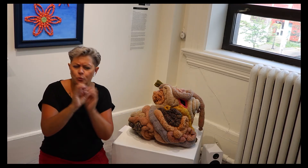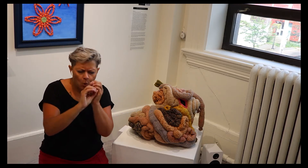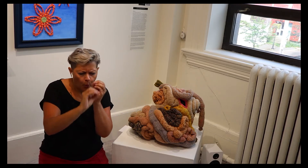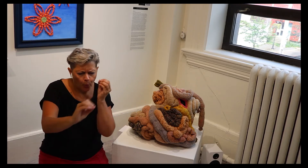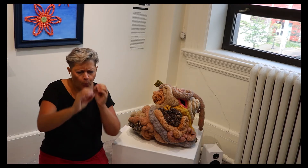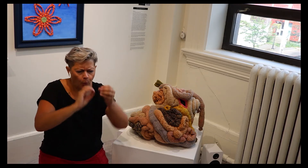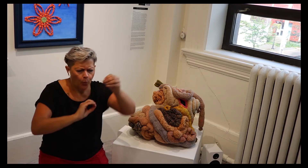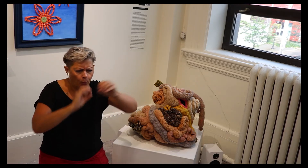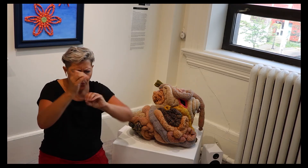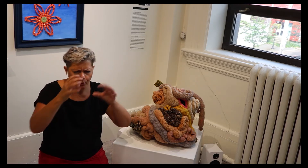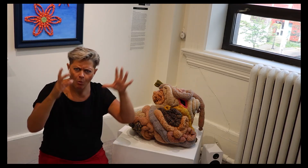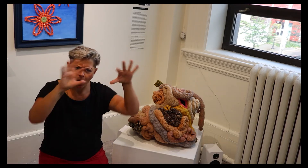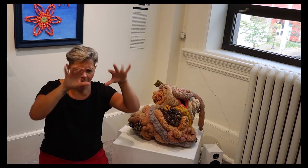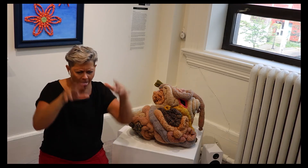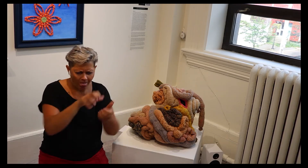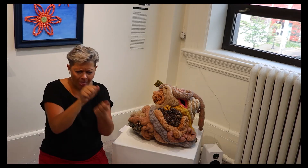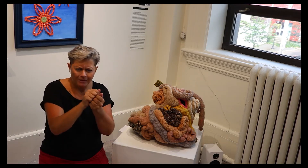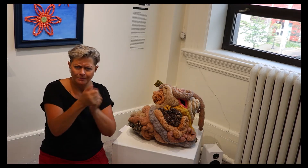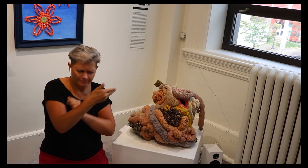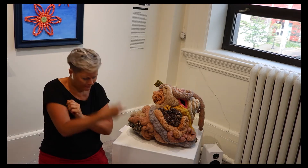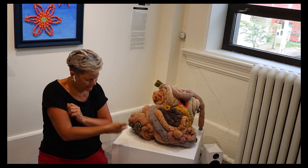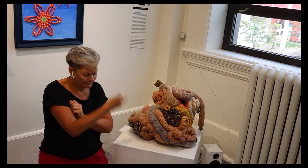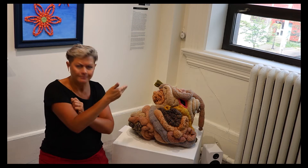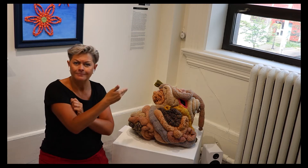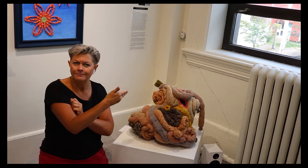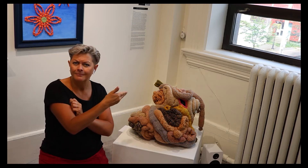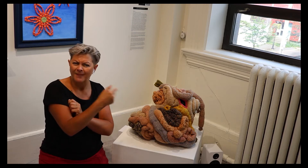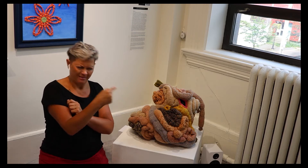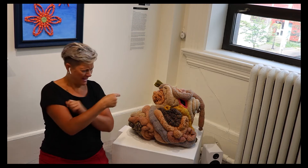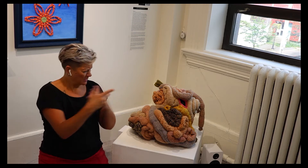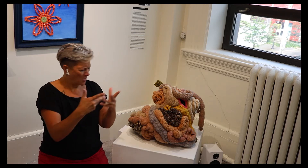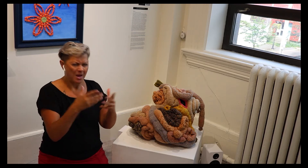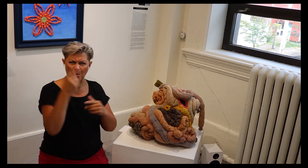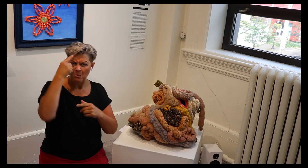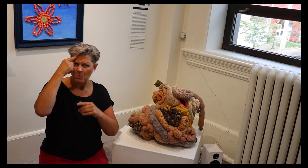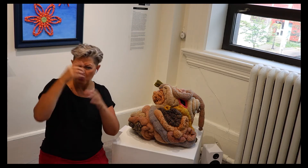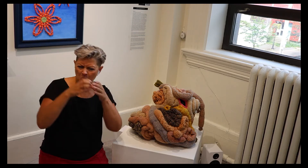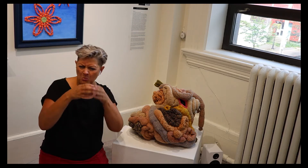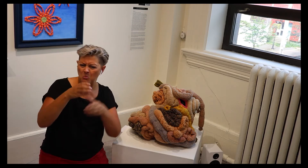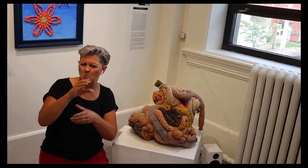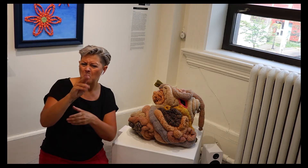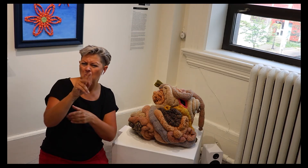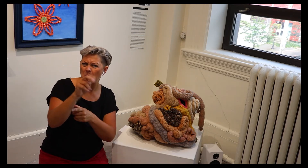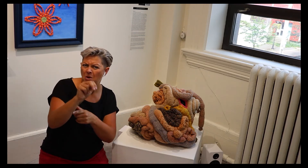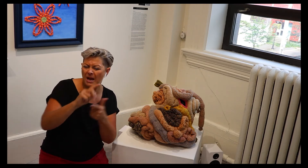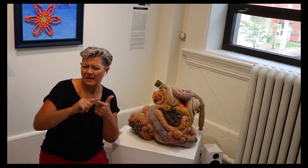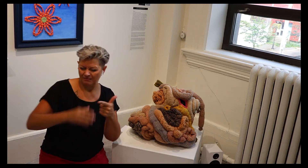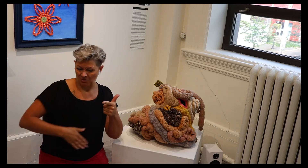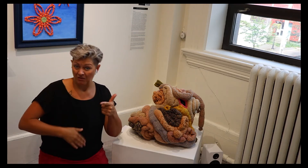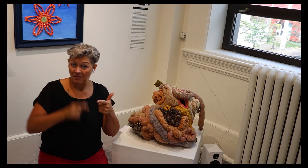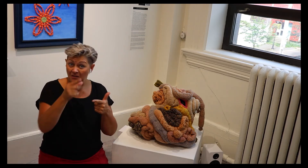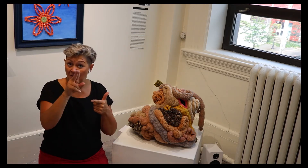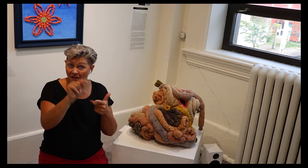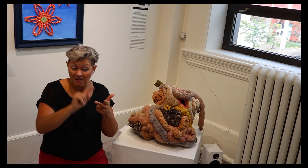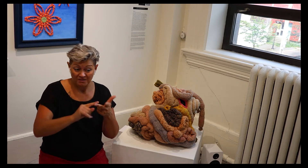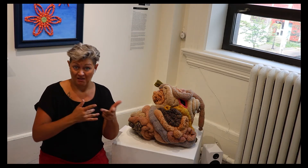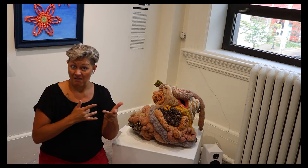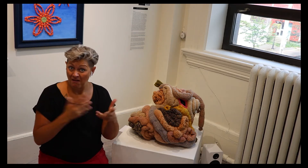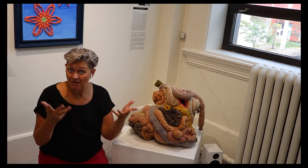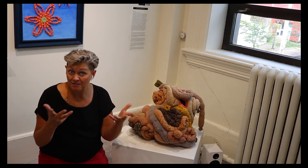this textile sculpture. Is it a brain? A gut? A heart? The tubes are knit